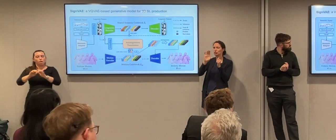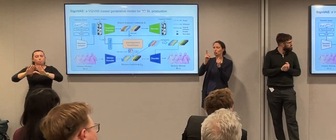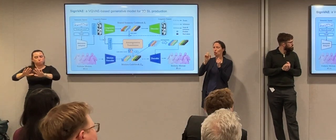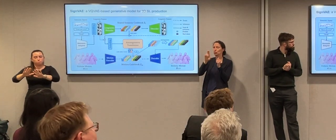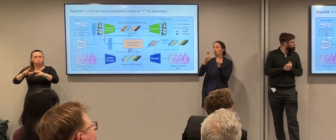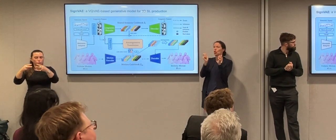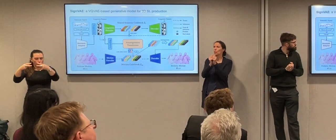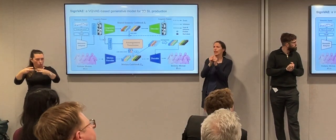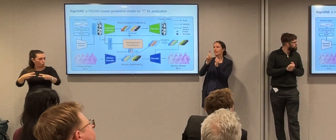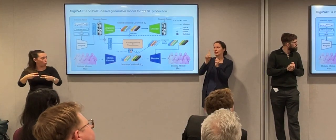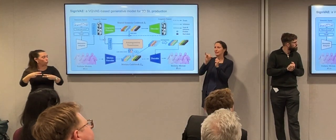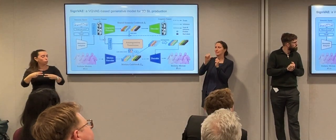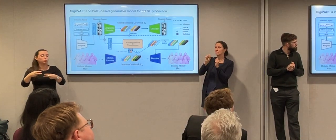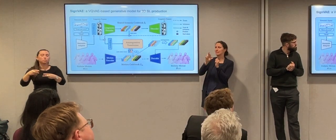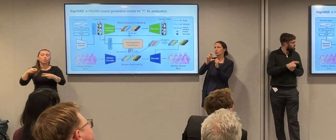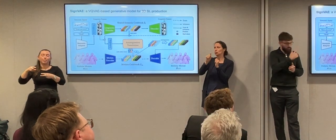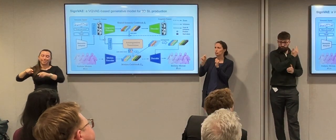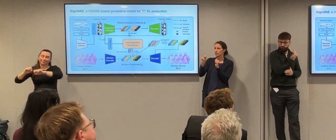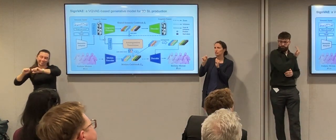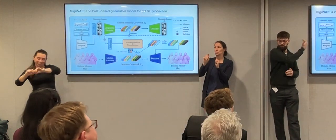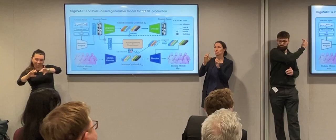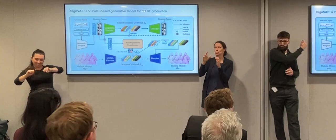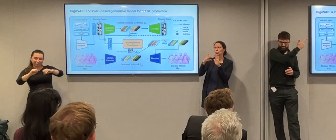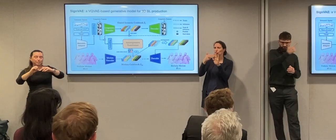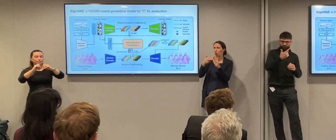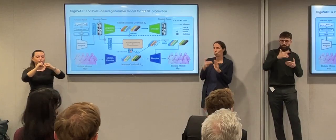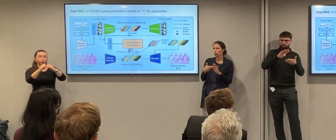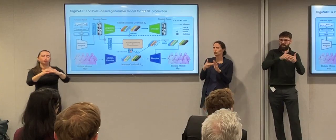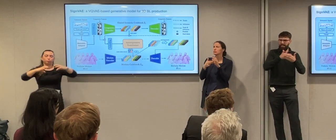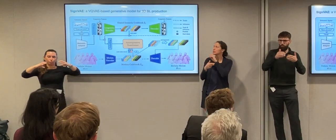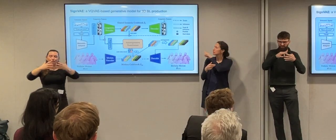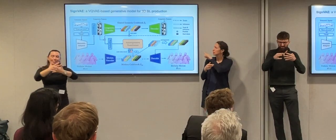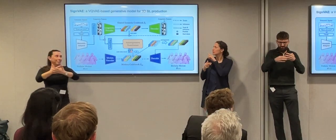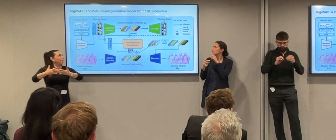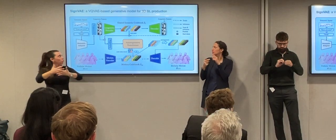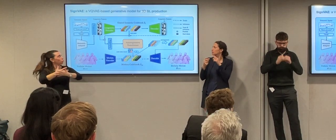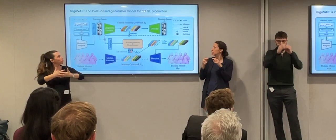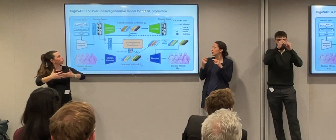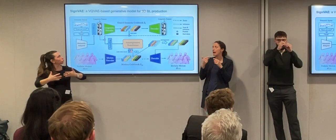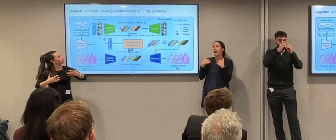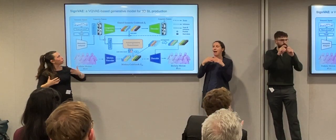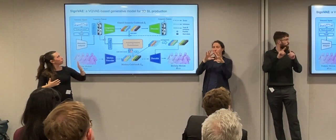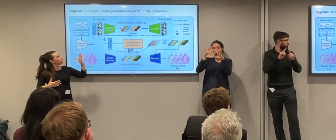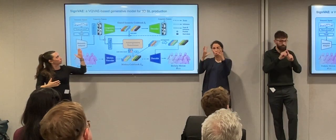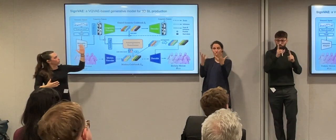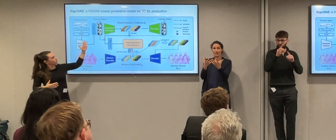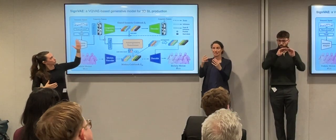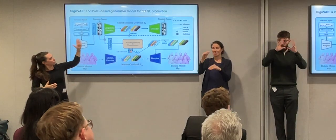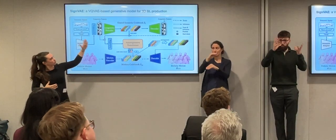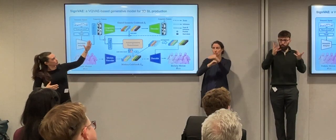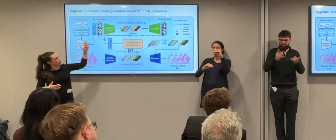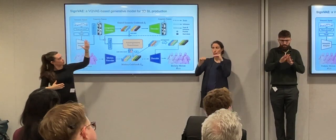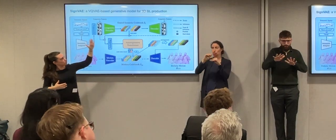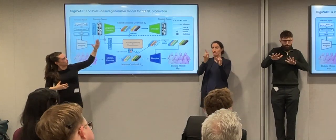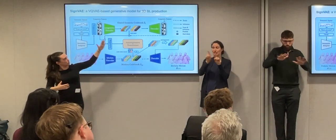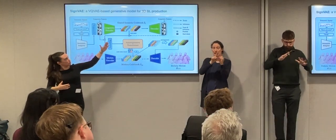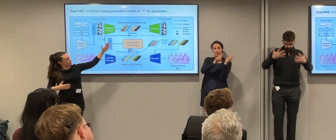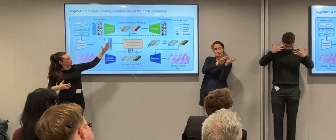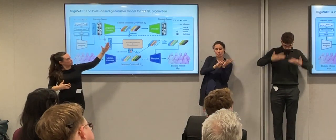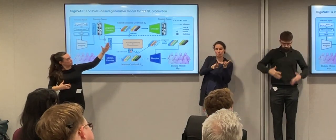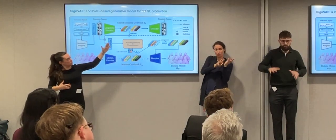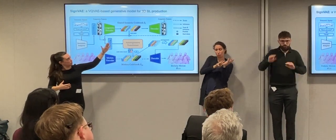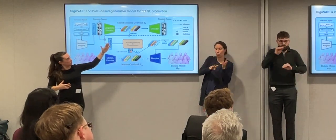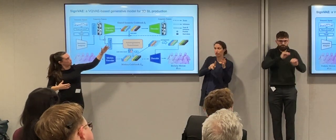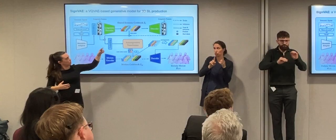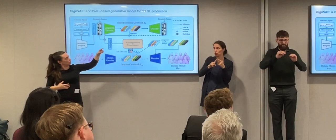And then this reconstructs the language feature. And we have the holistic motion as input to the